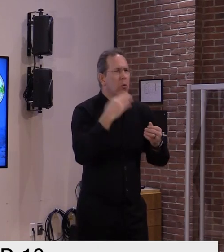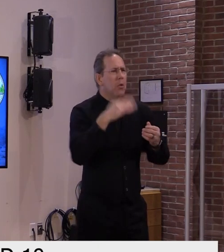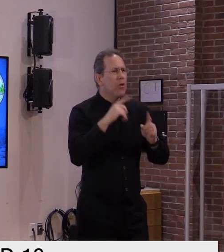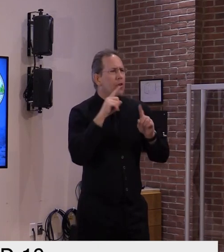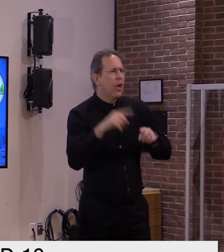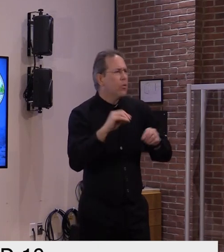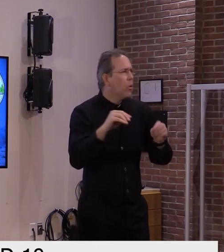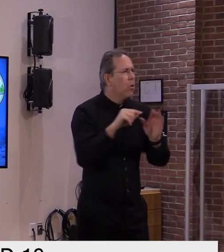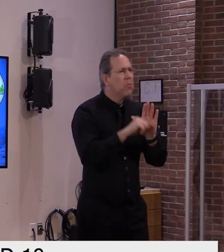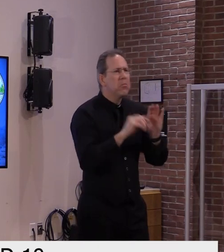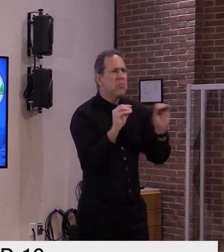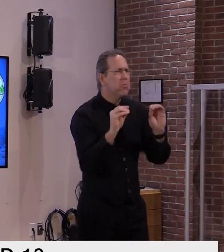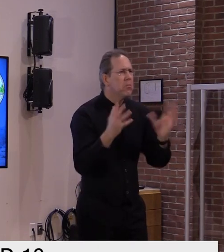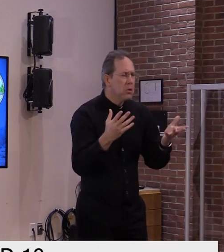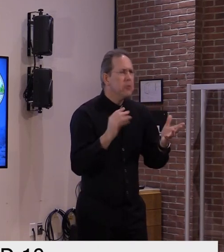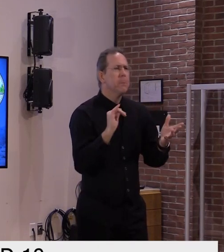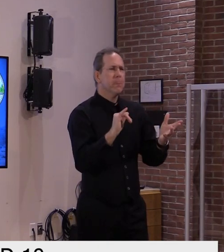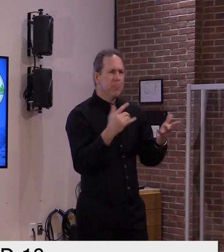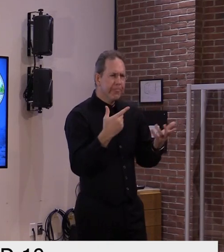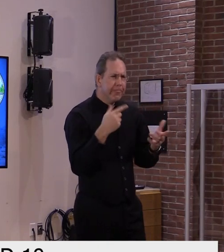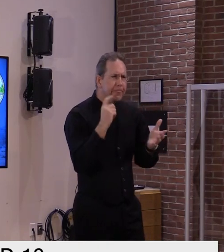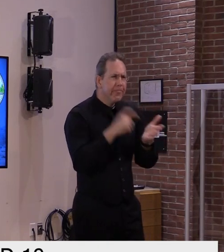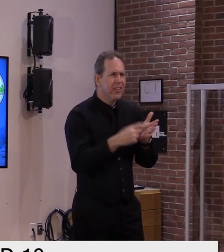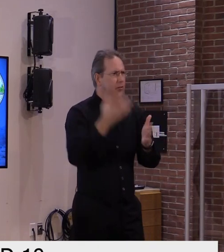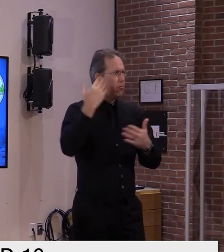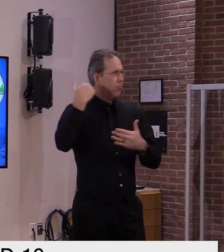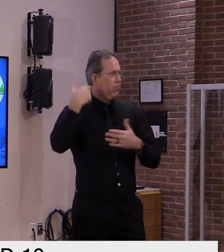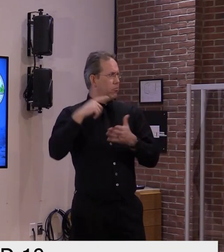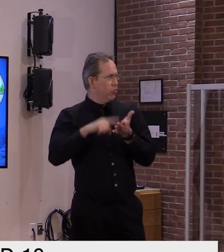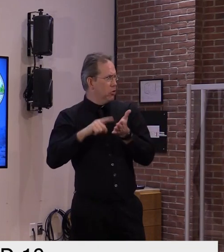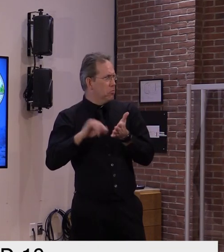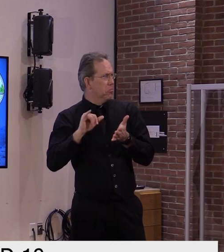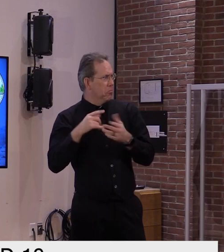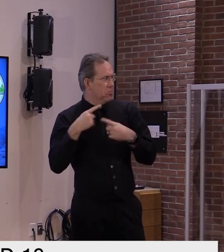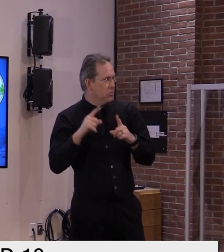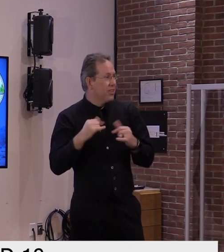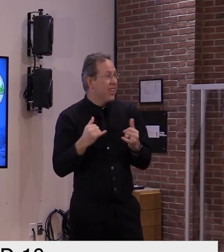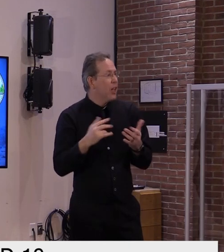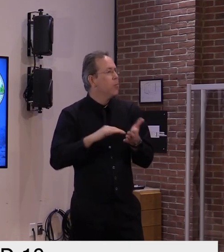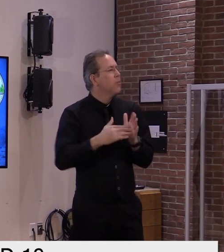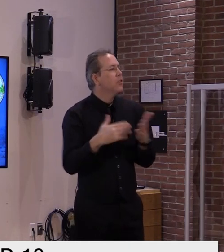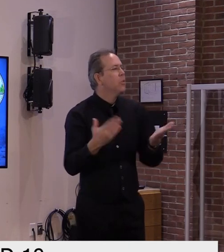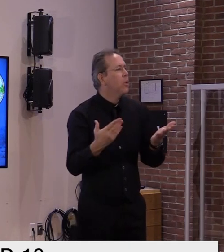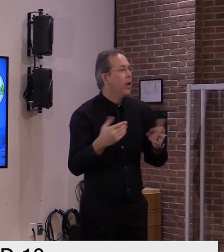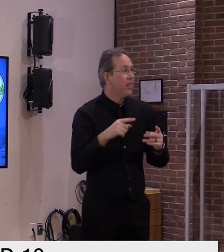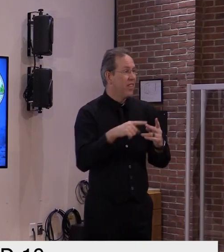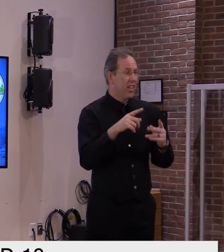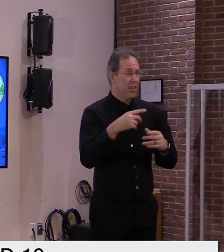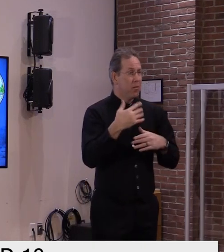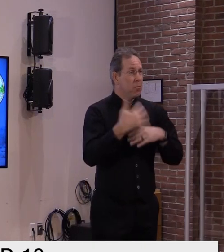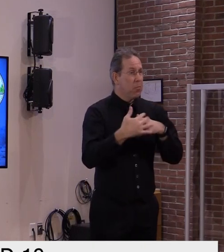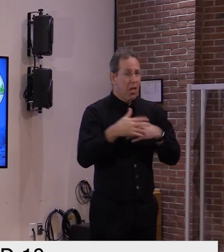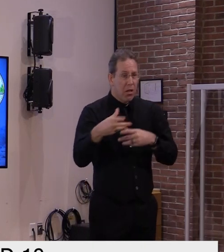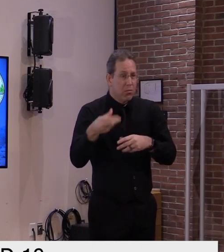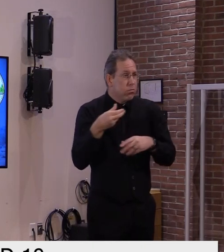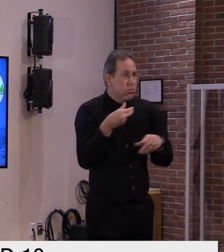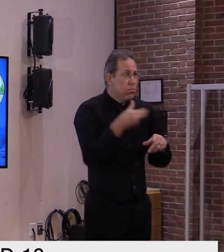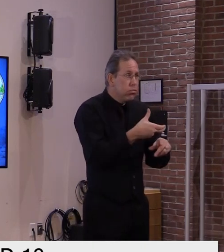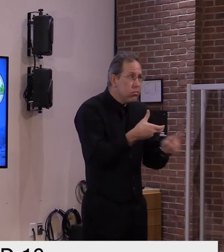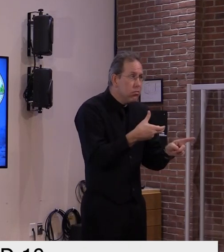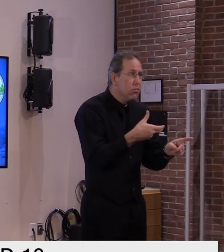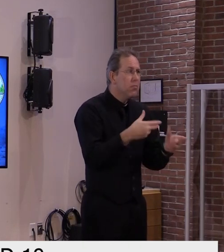concluded that high-titer convalescent plasma can reduce progression of COVID-19 in older adults with mild